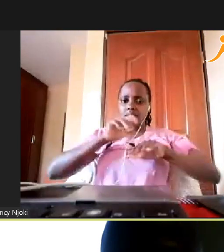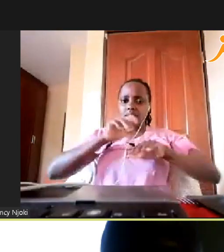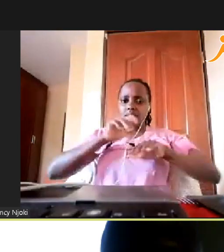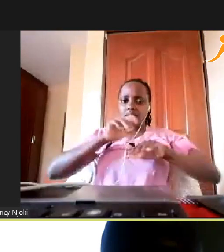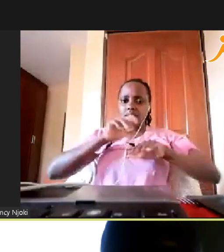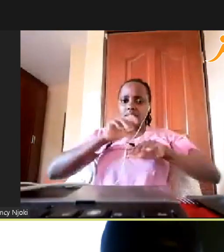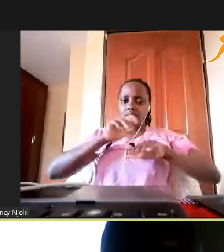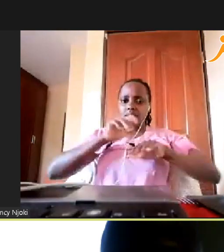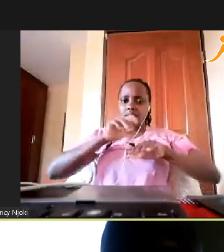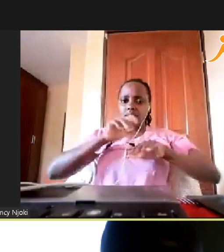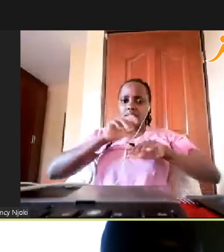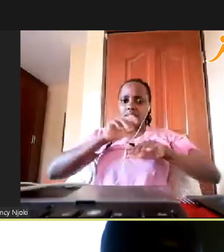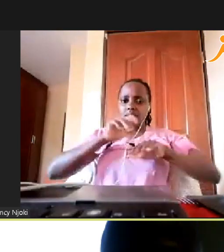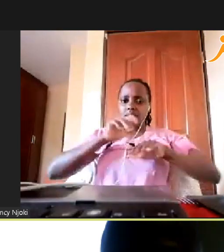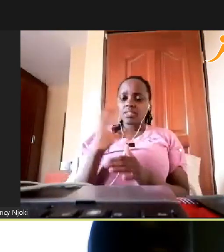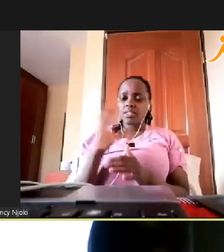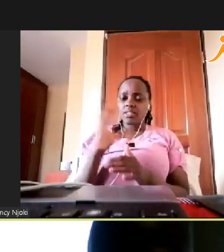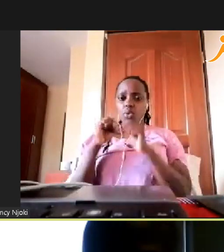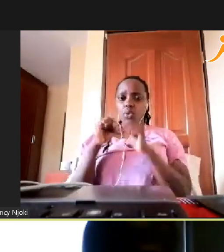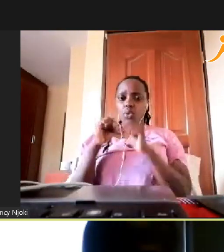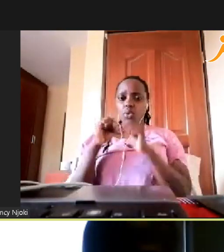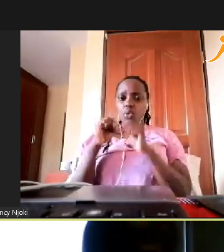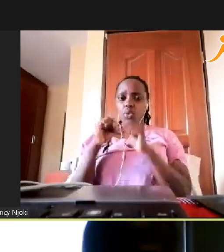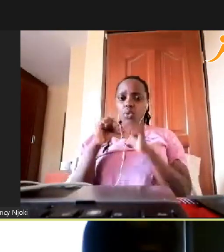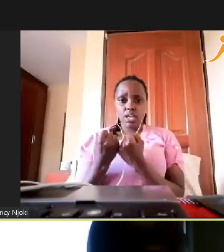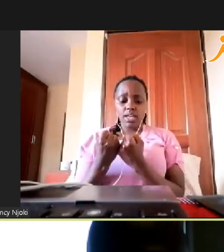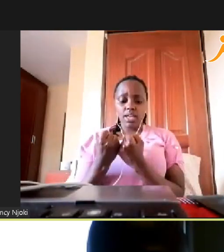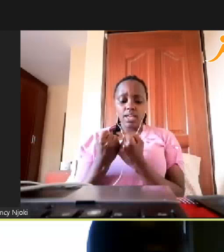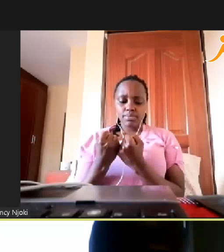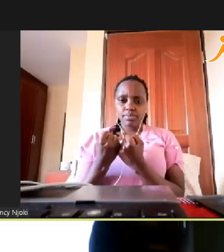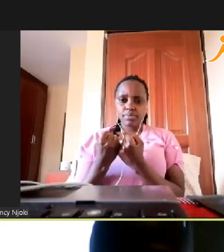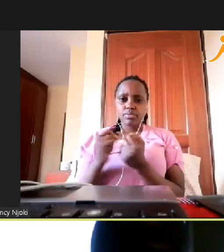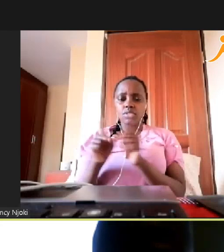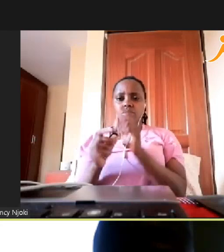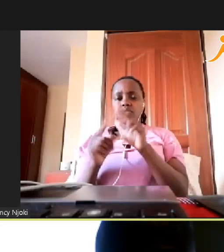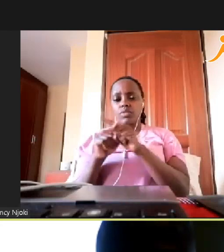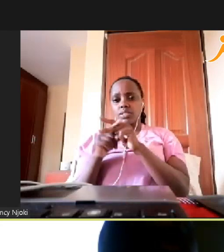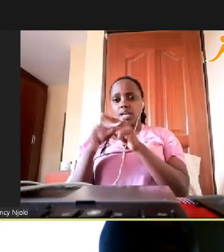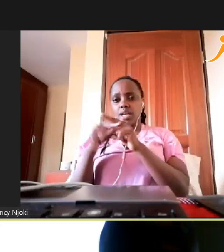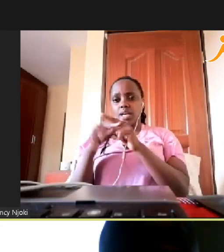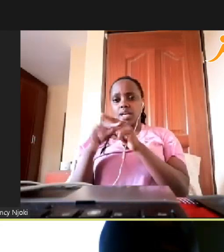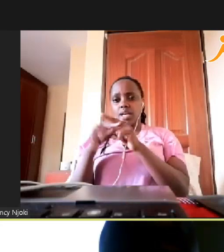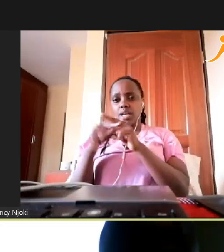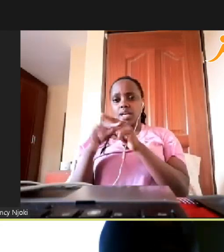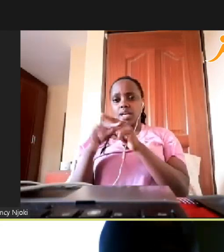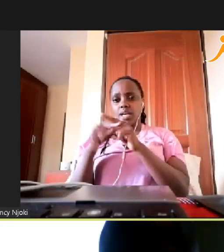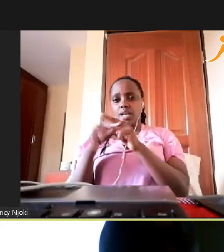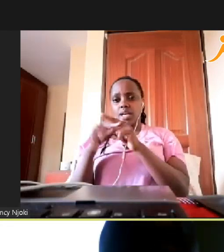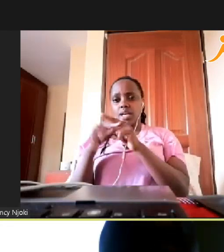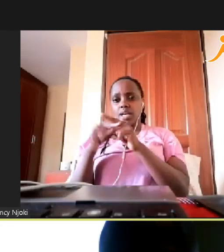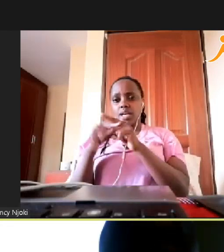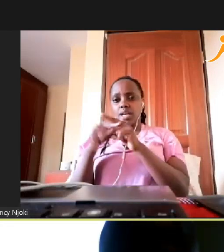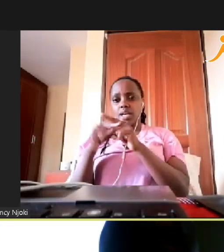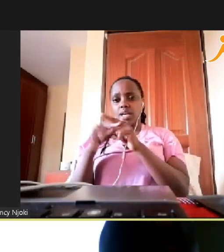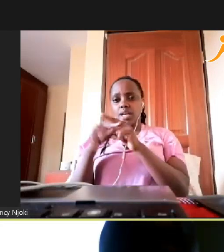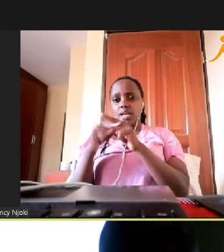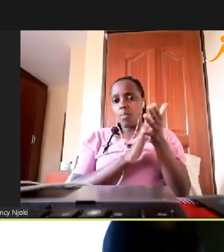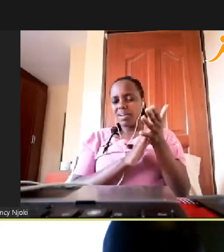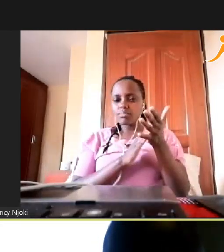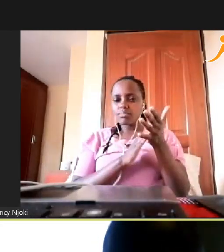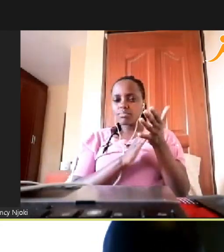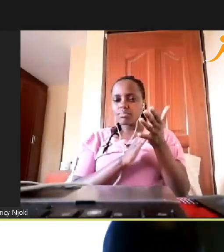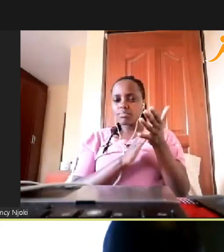mobilize other civil society organizations and start the process of writing the complementary report. We